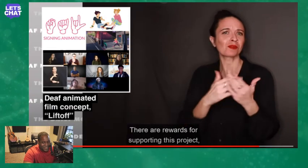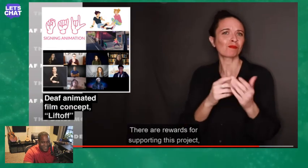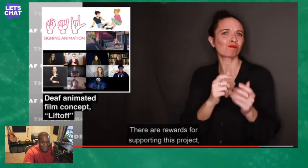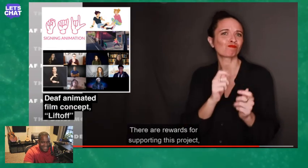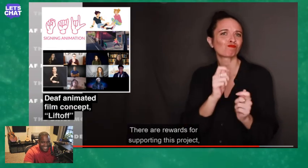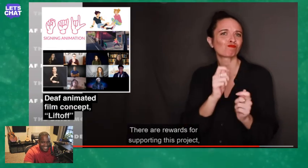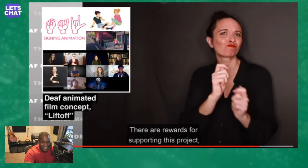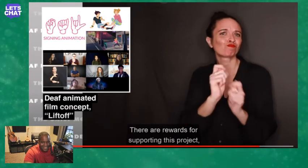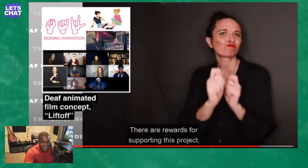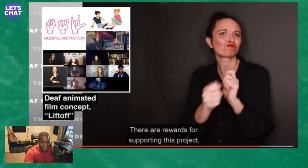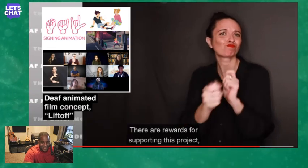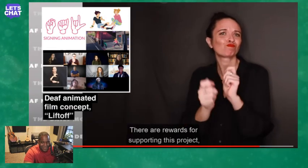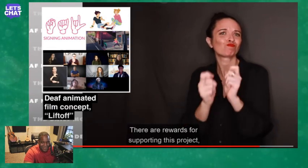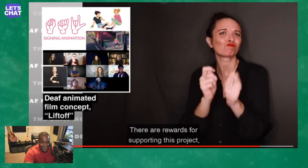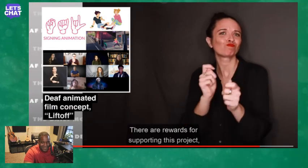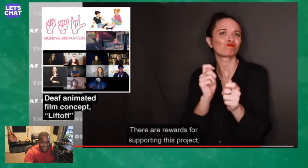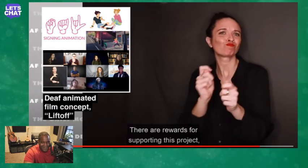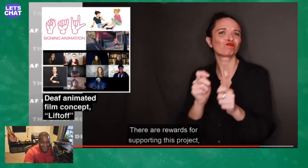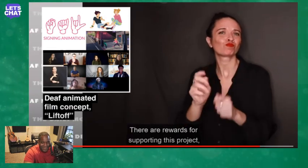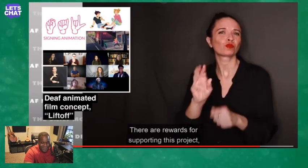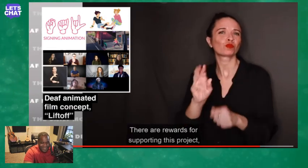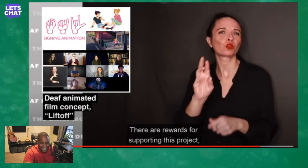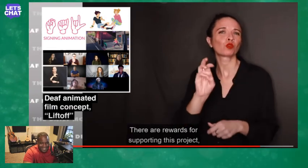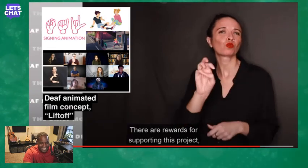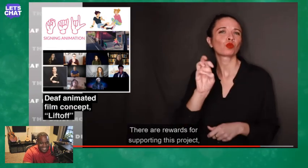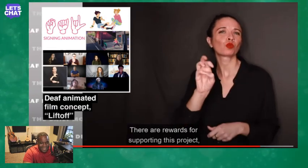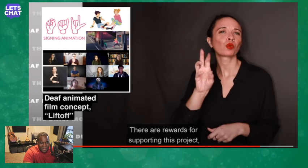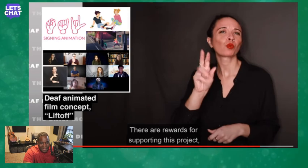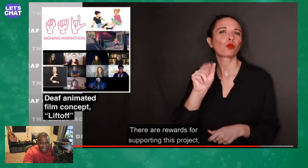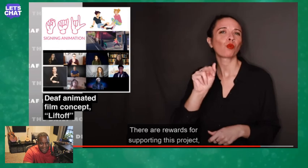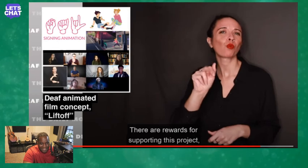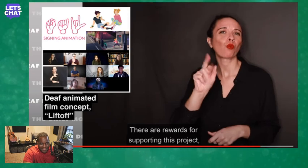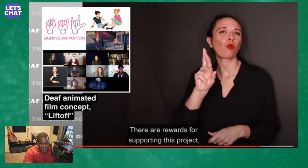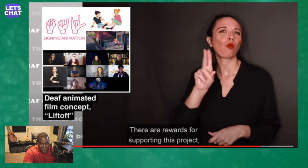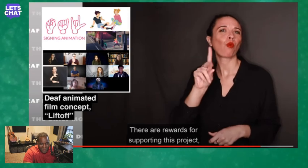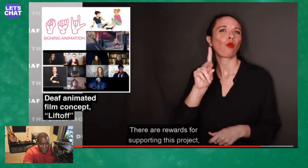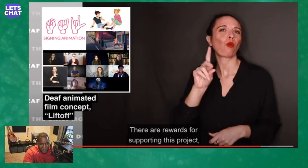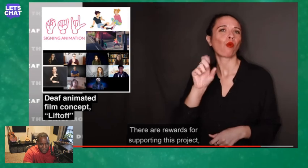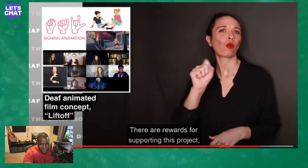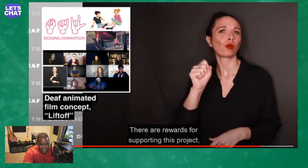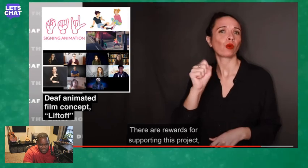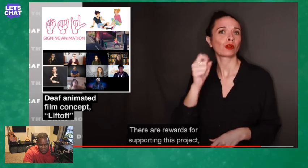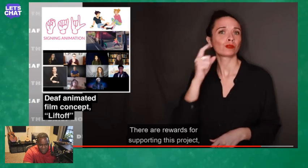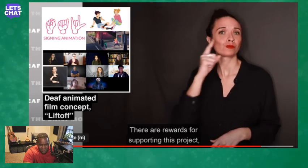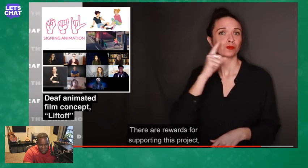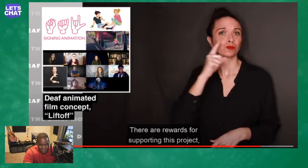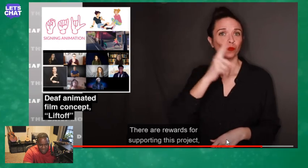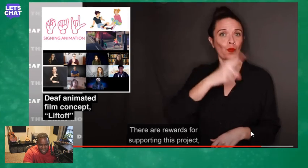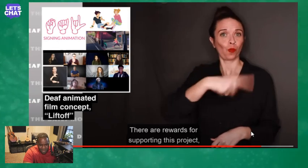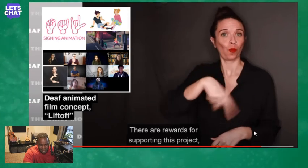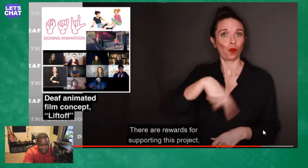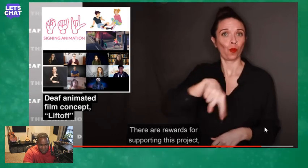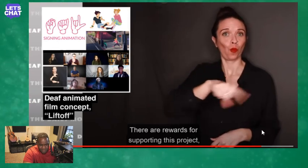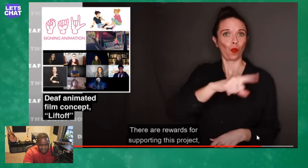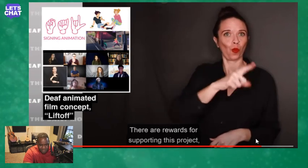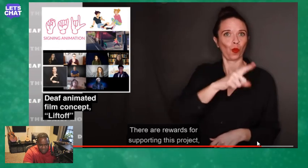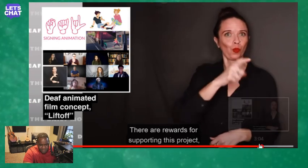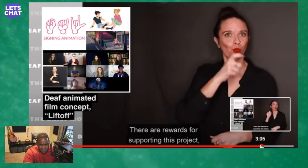my New Jersey, New York accent is just the worst. It's the worst. I know, it's the worst. All right, so, what's she saying